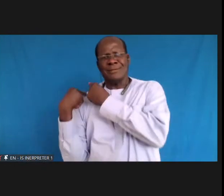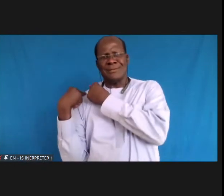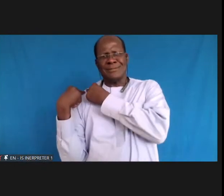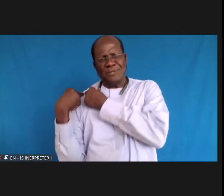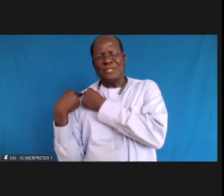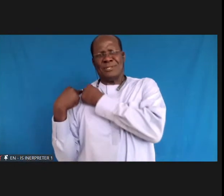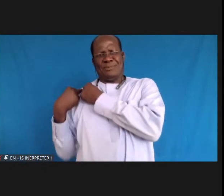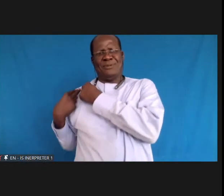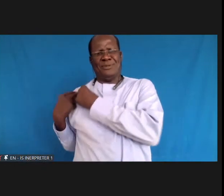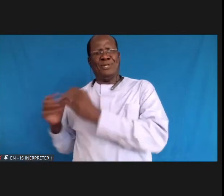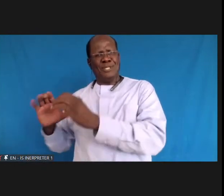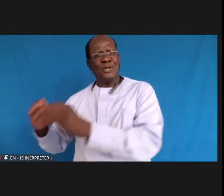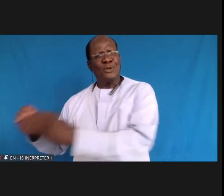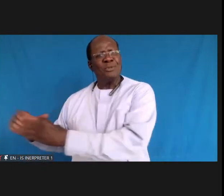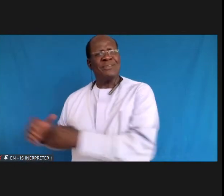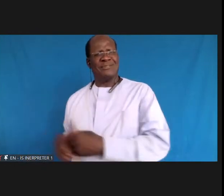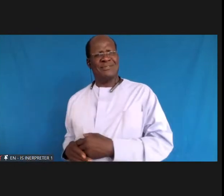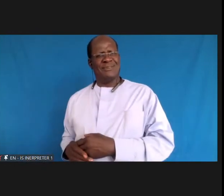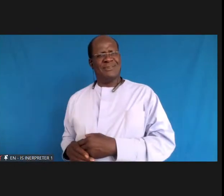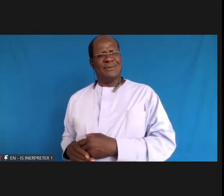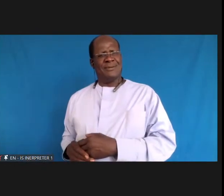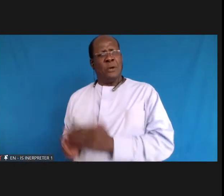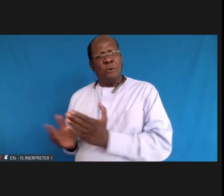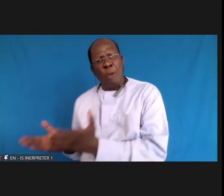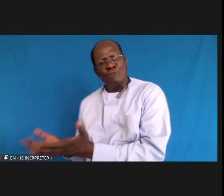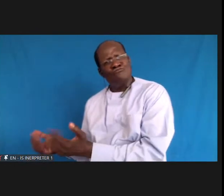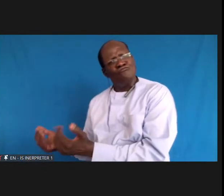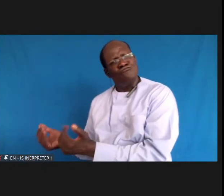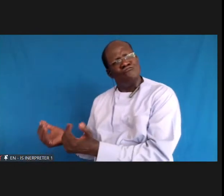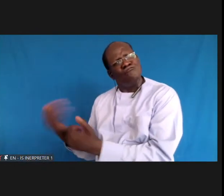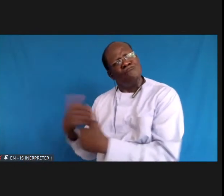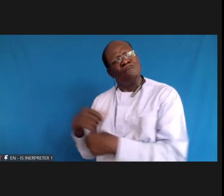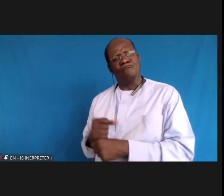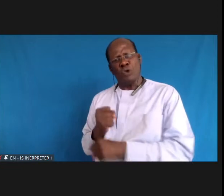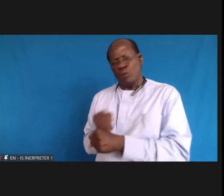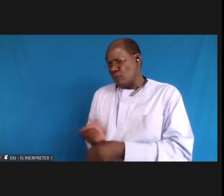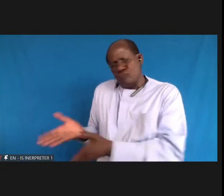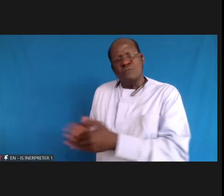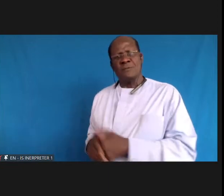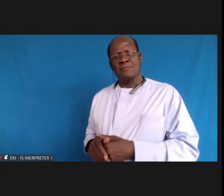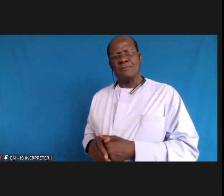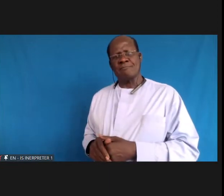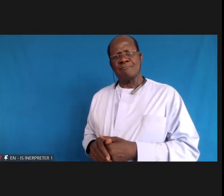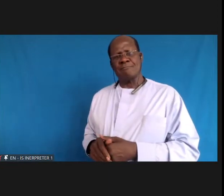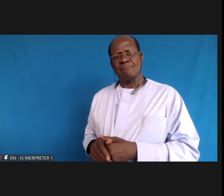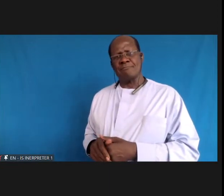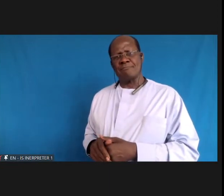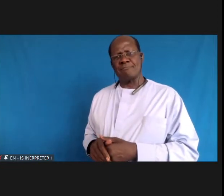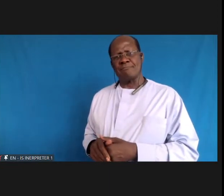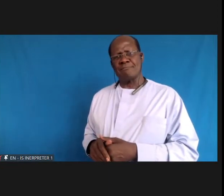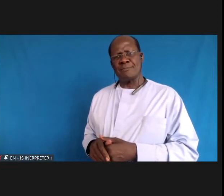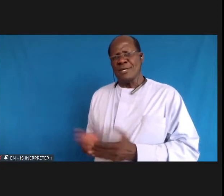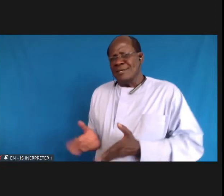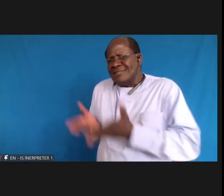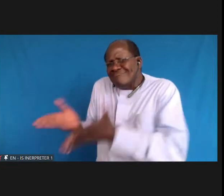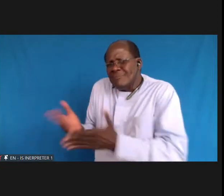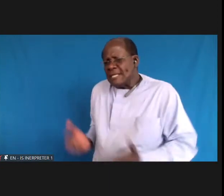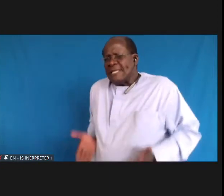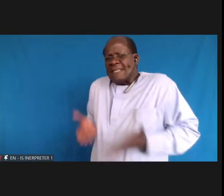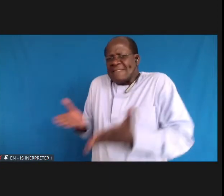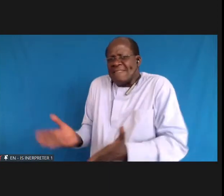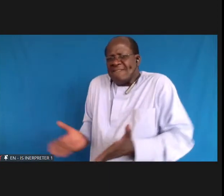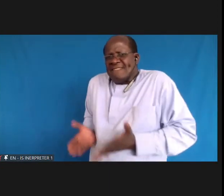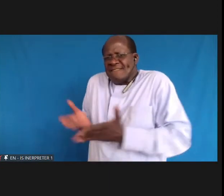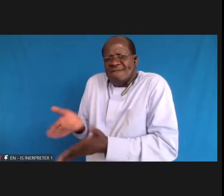start taking them. We need to start putting them into the tax. They come to the community, they provide services, they make profit